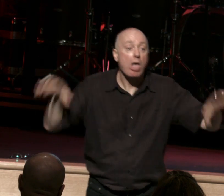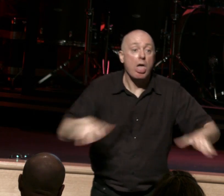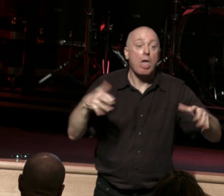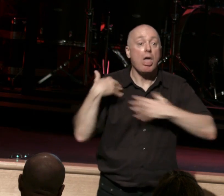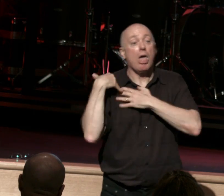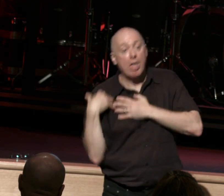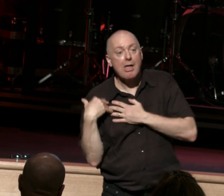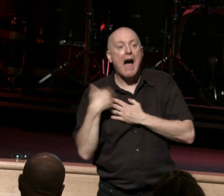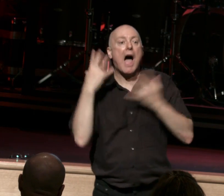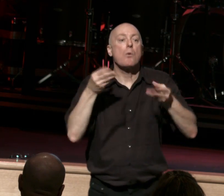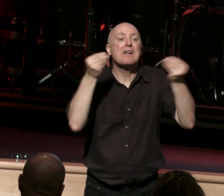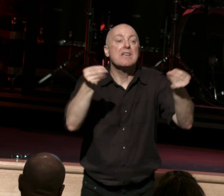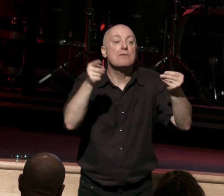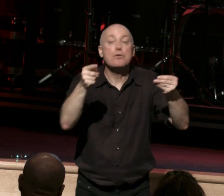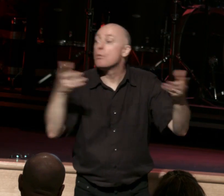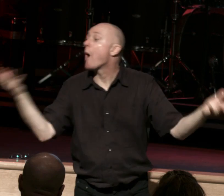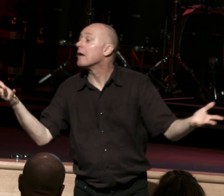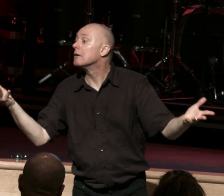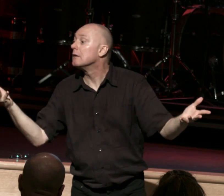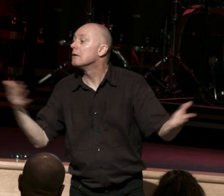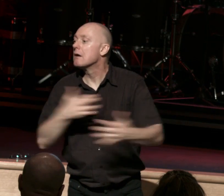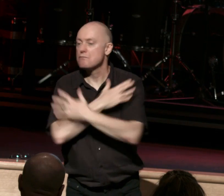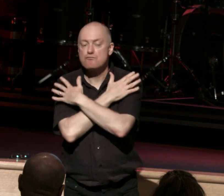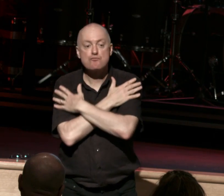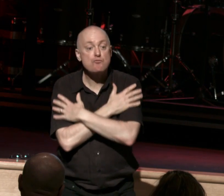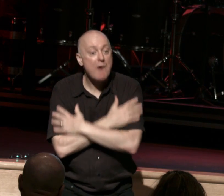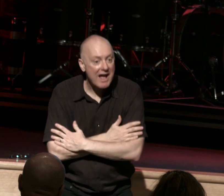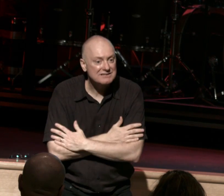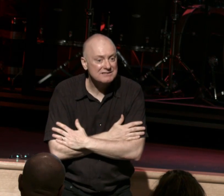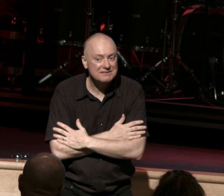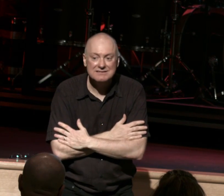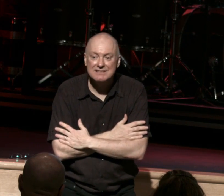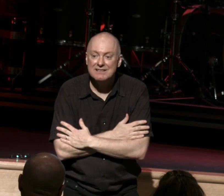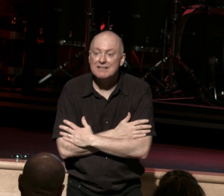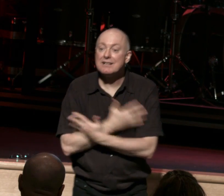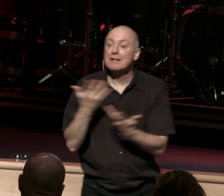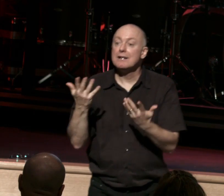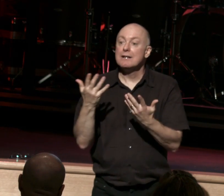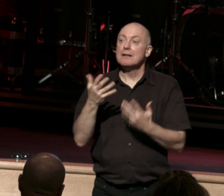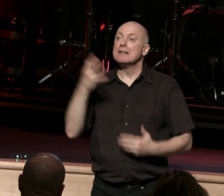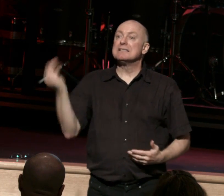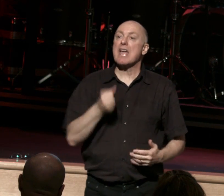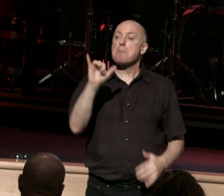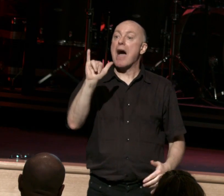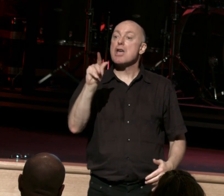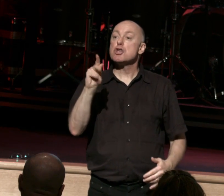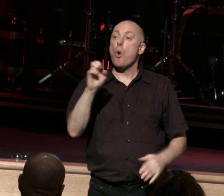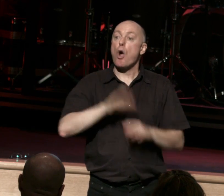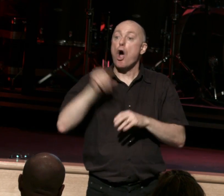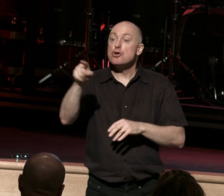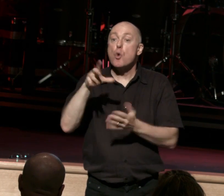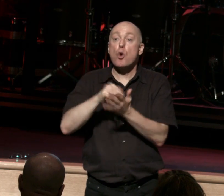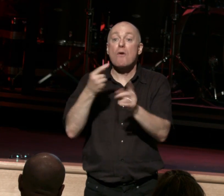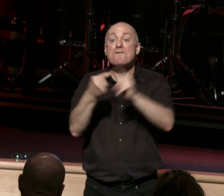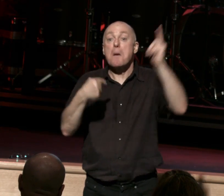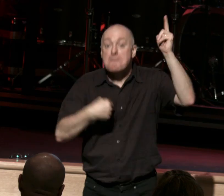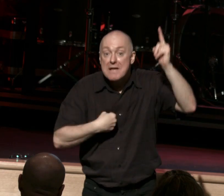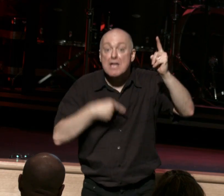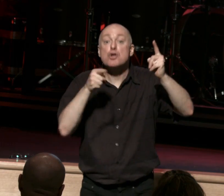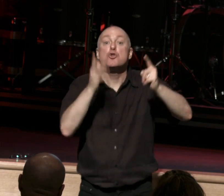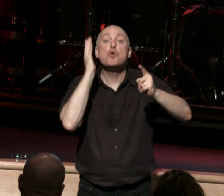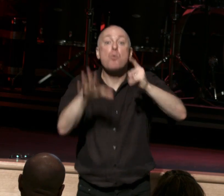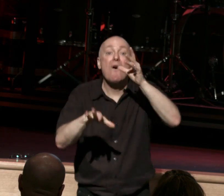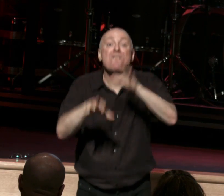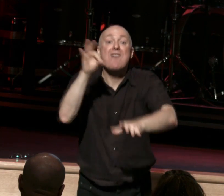labor and are heavy laden, and I will give you rest. Rest. He continues, take my yoke upon you and learn from